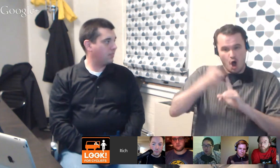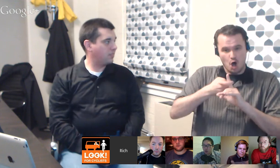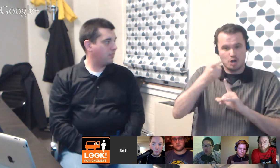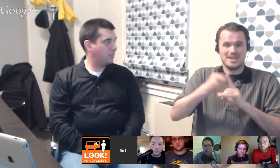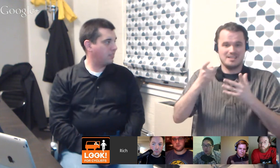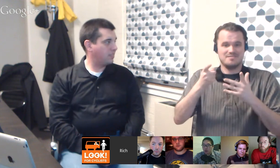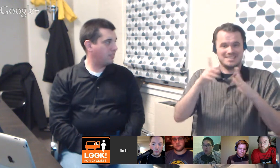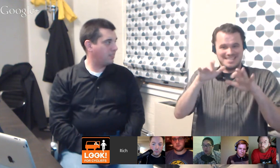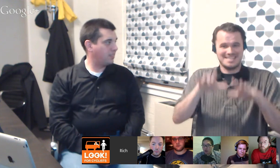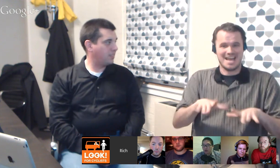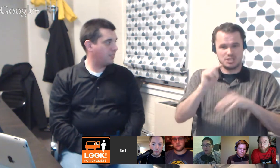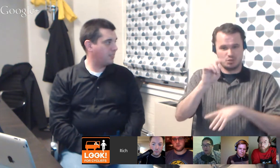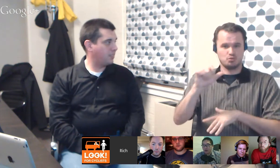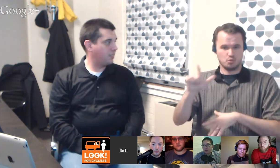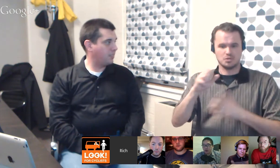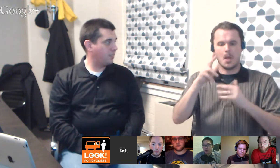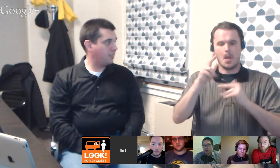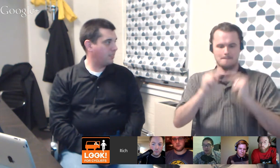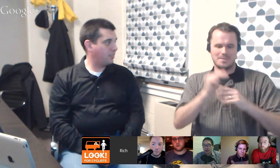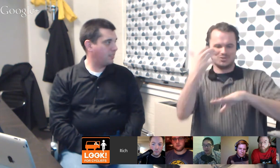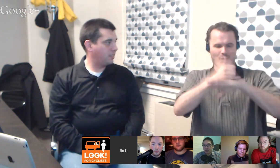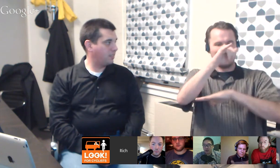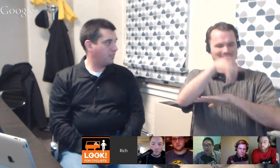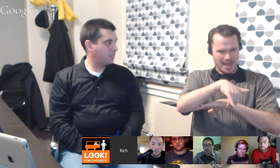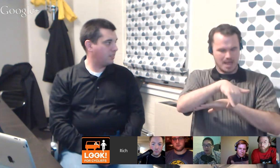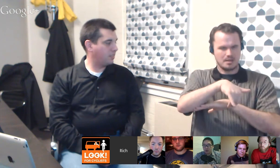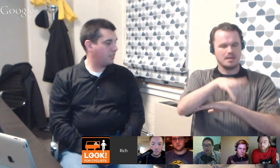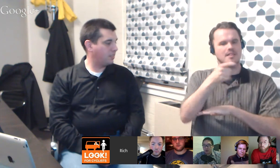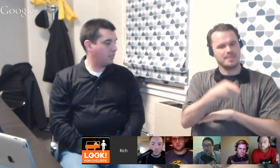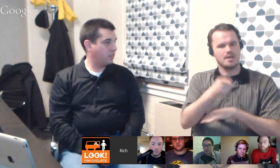testing tools are built off of. So they're testing